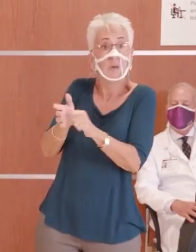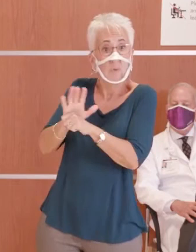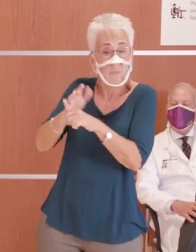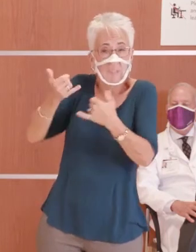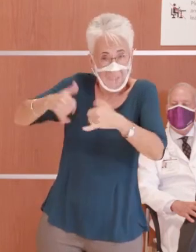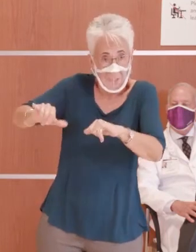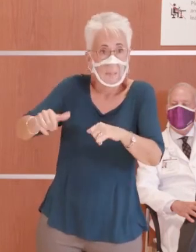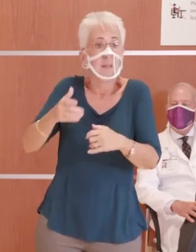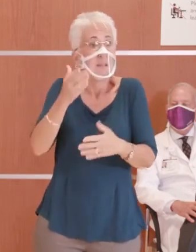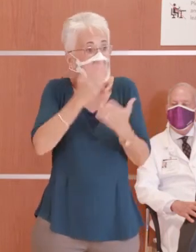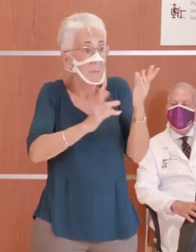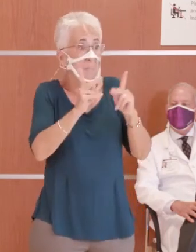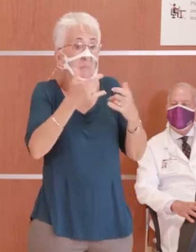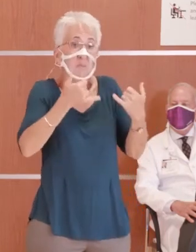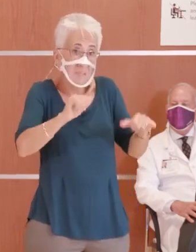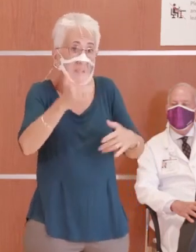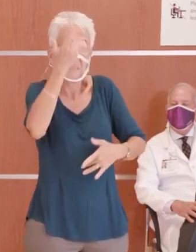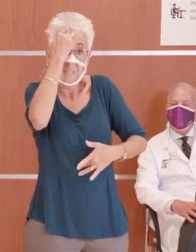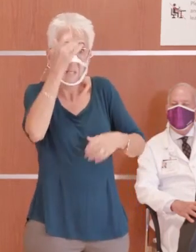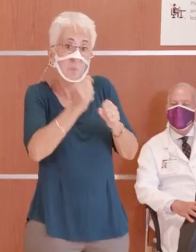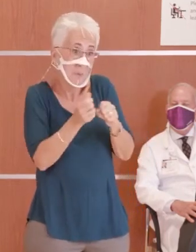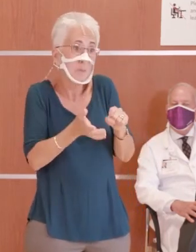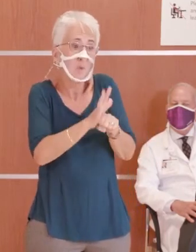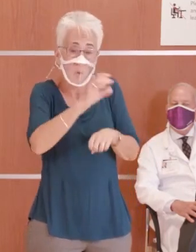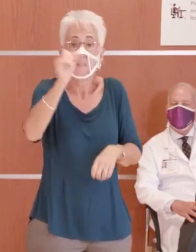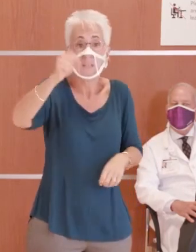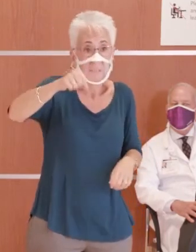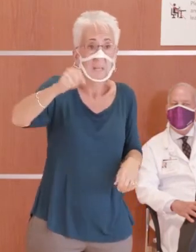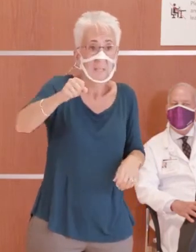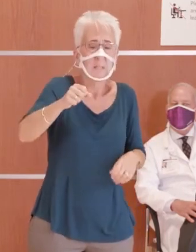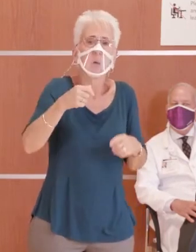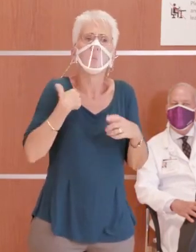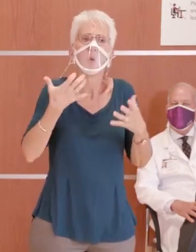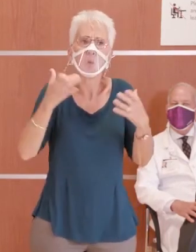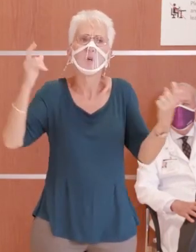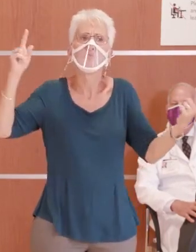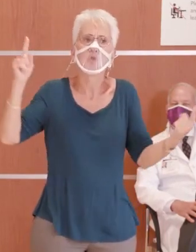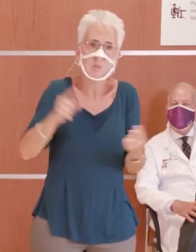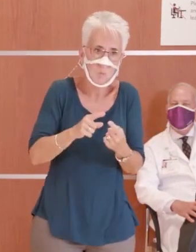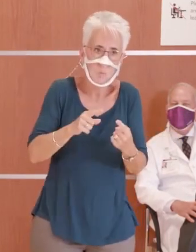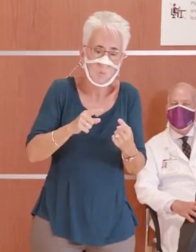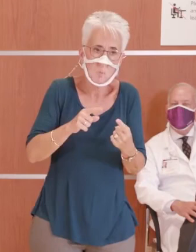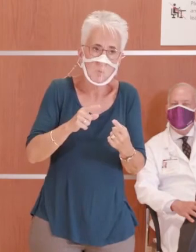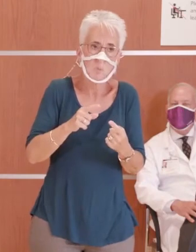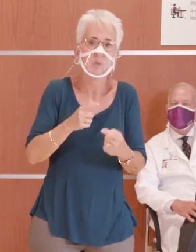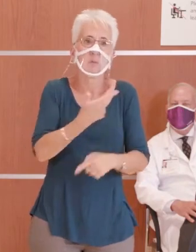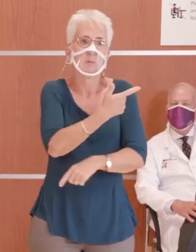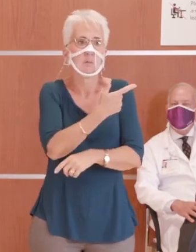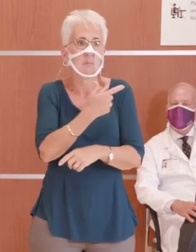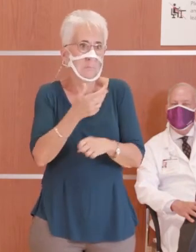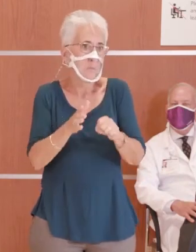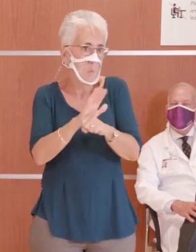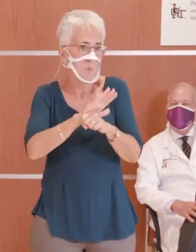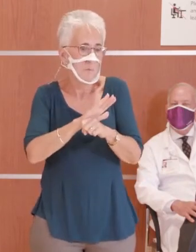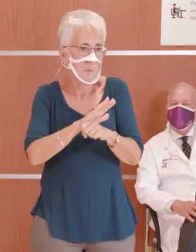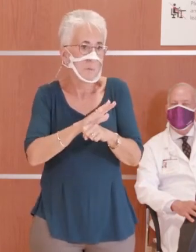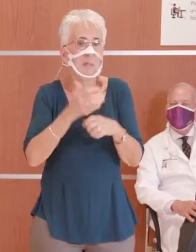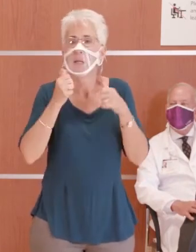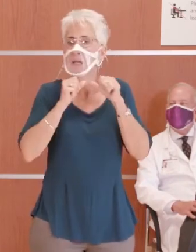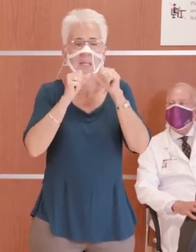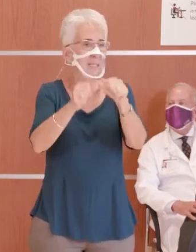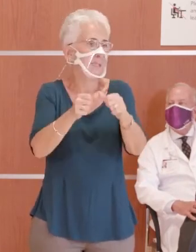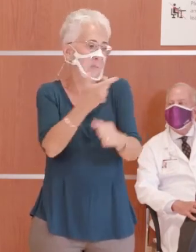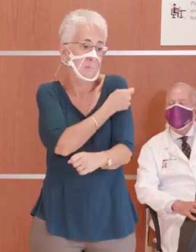to make sure that we decrease the virus that's circulating and continue to vaccinate until we can